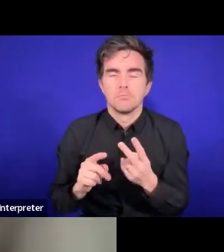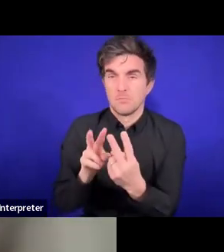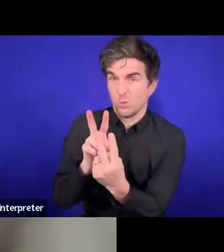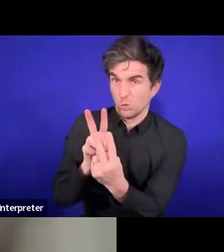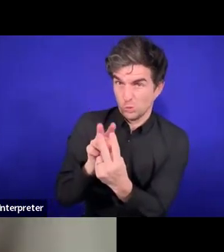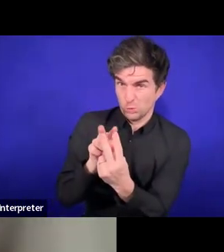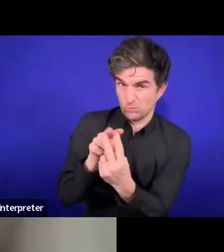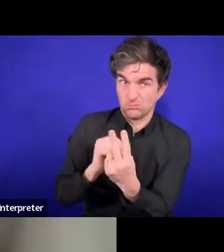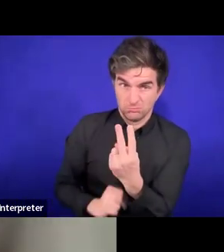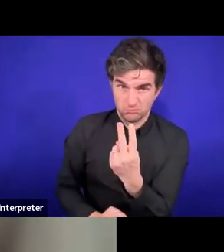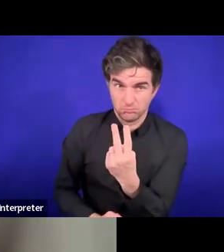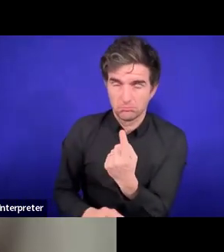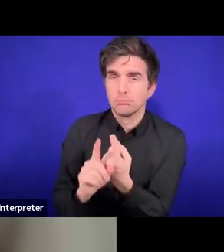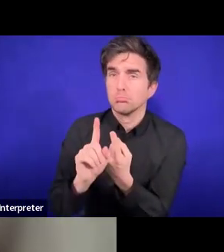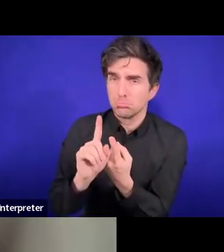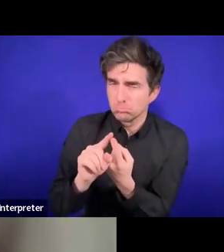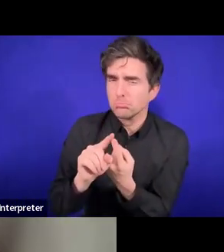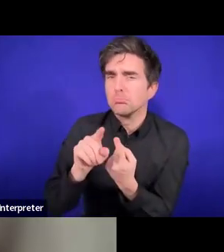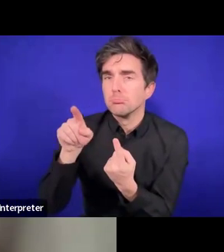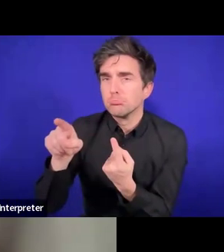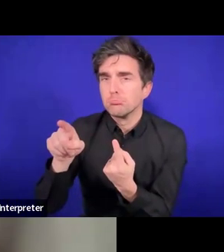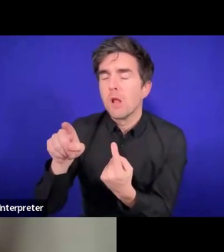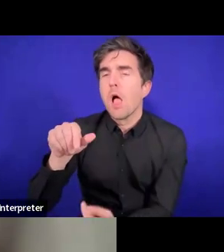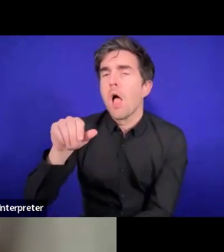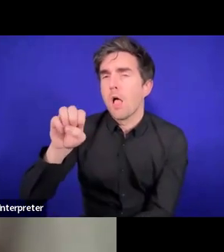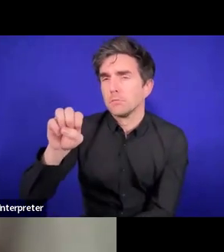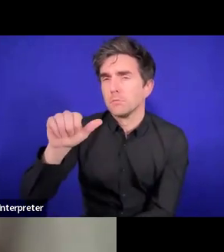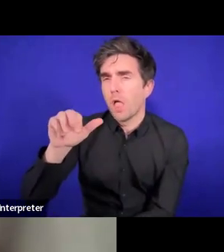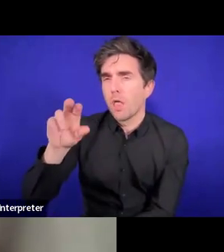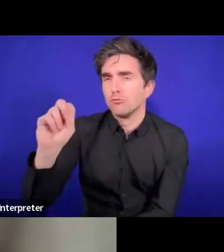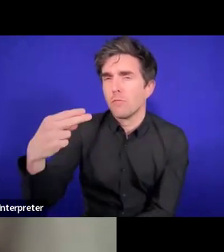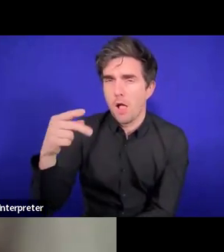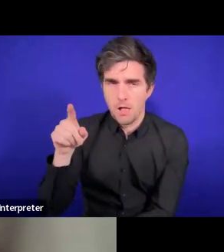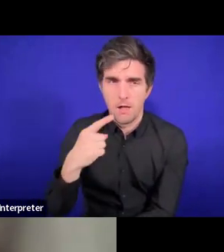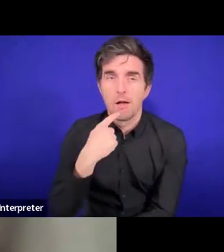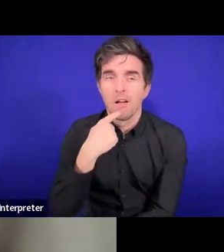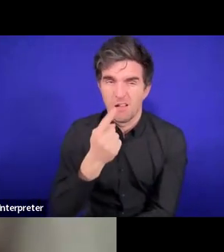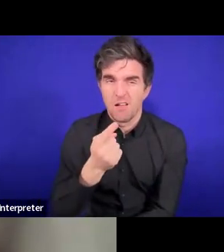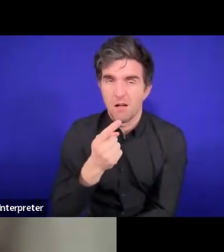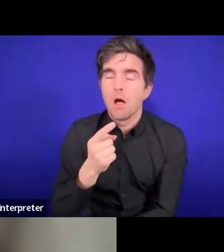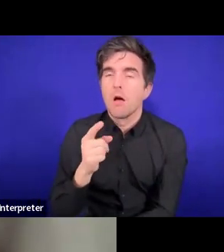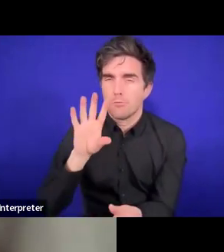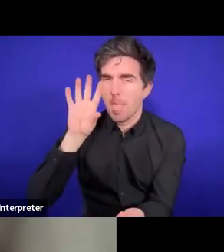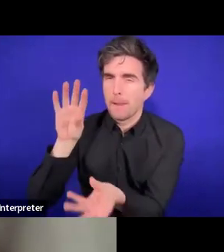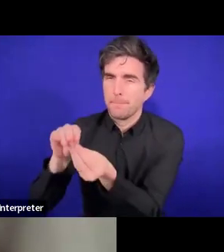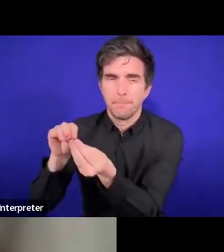cultural context when it comes to make sure that program are disability inclusive. I completely